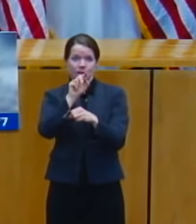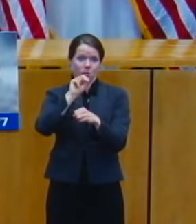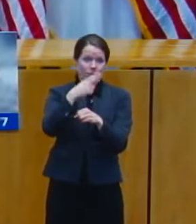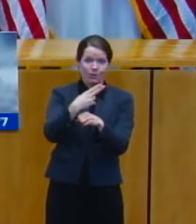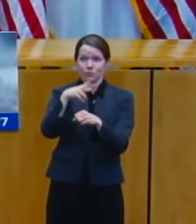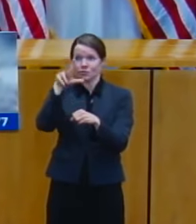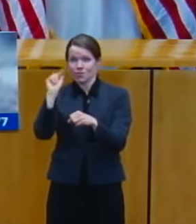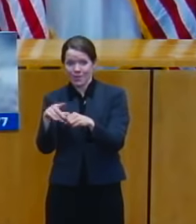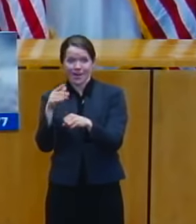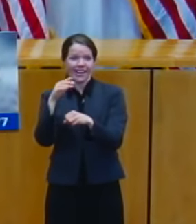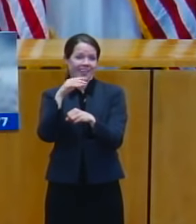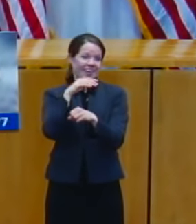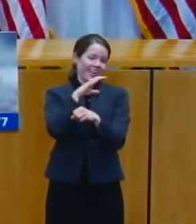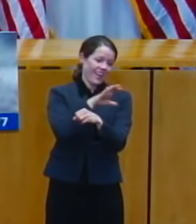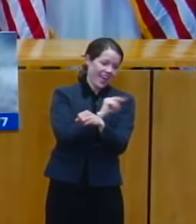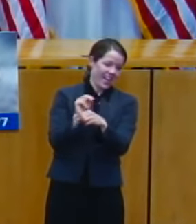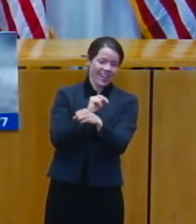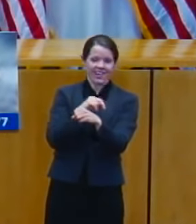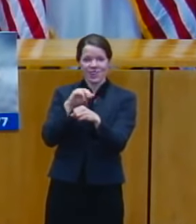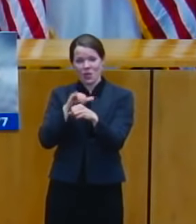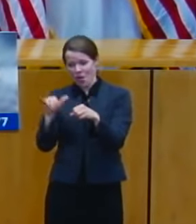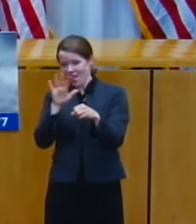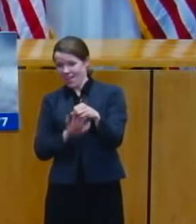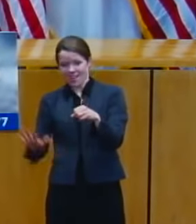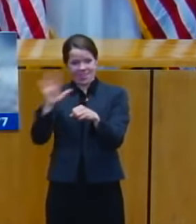not legalized recreational marijuana.